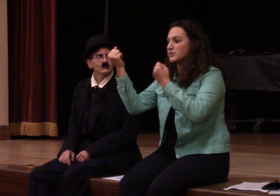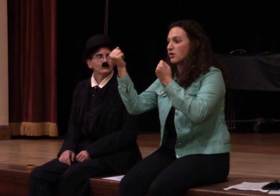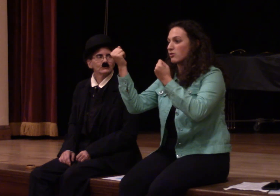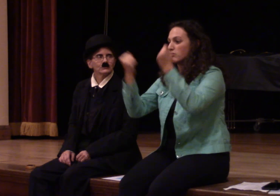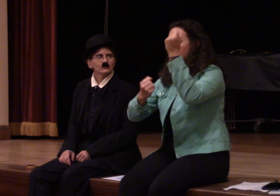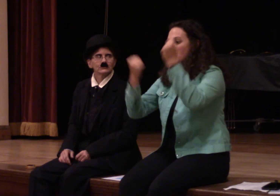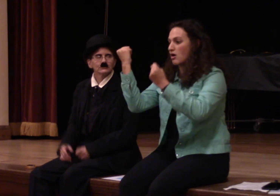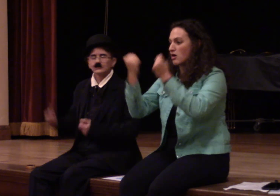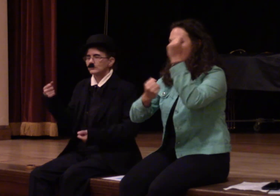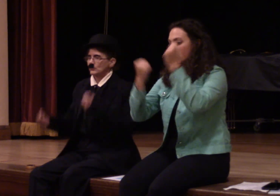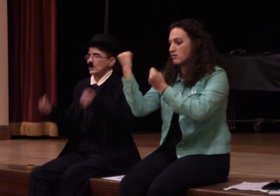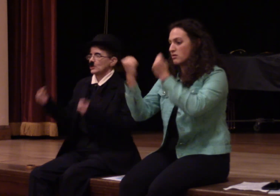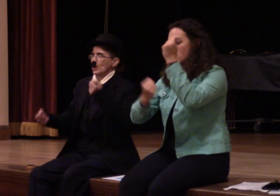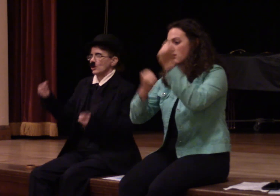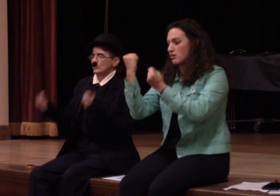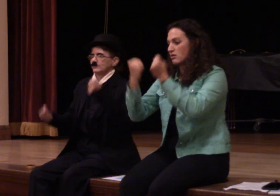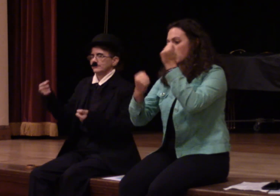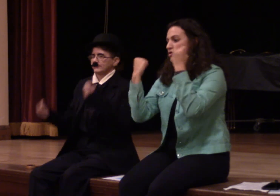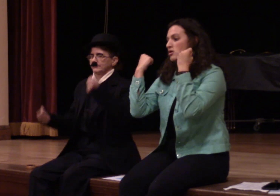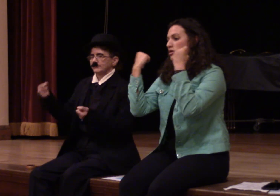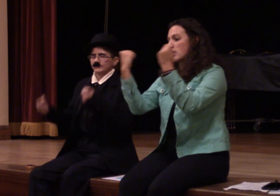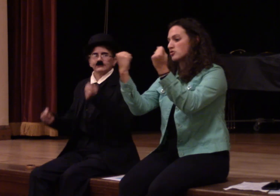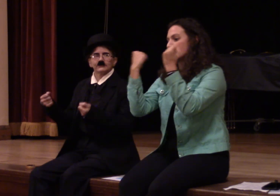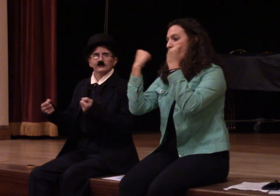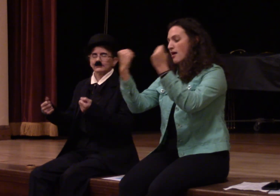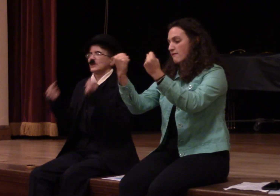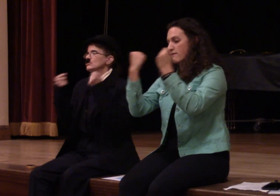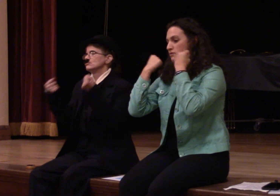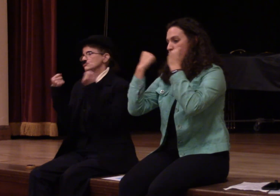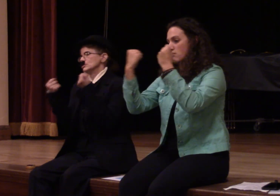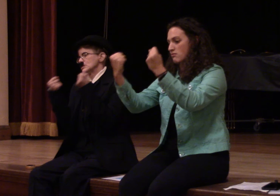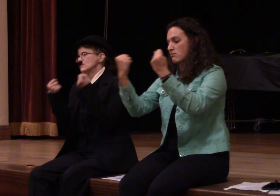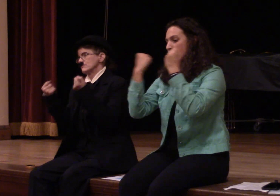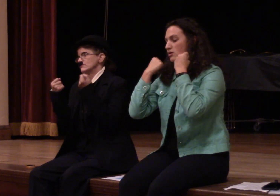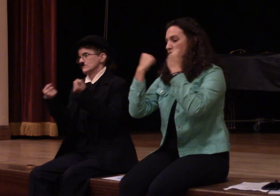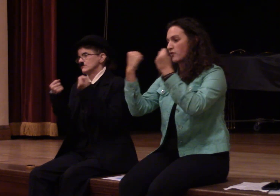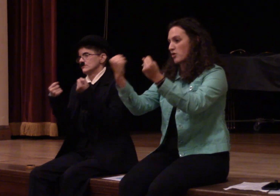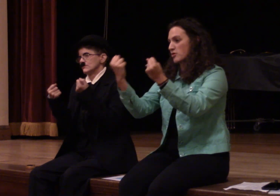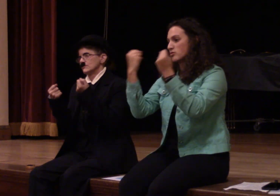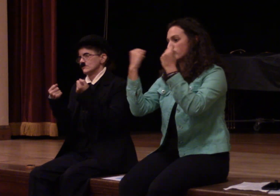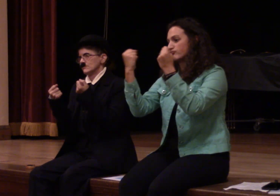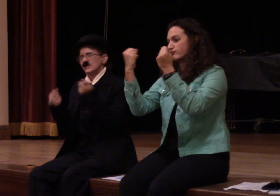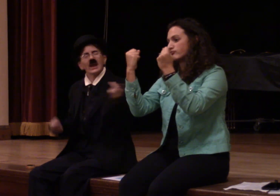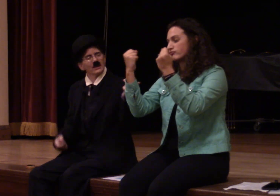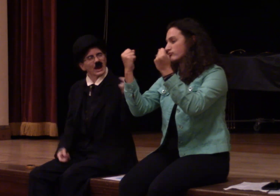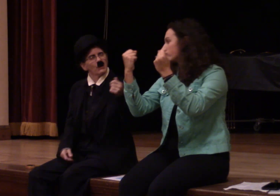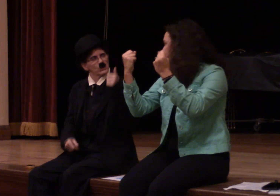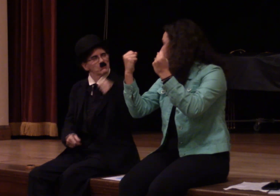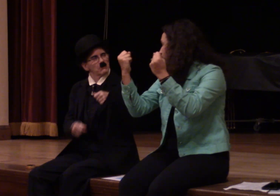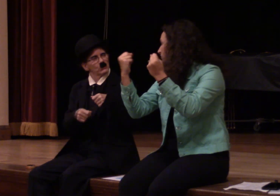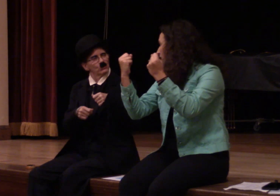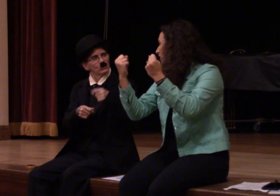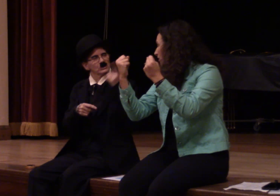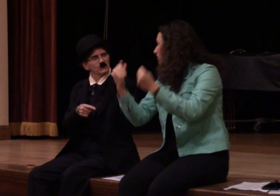So car and drive goes forward. Yeah, I remember some that